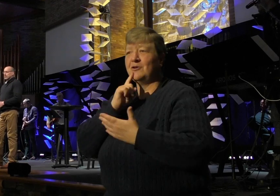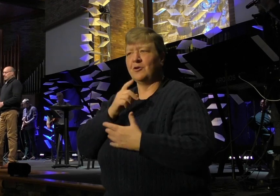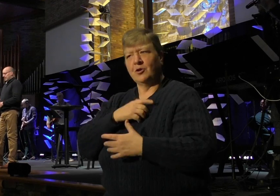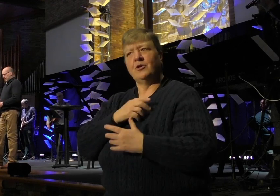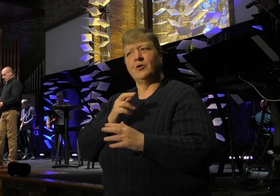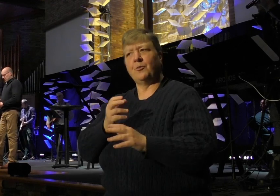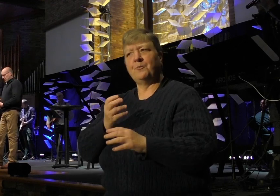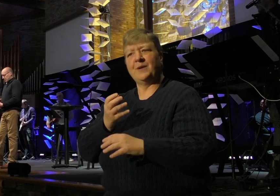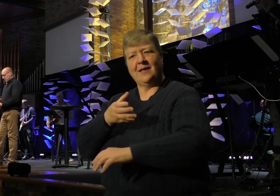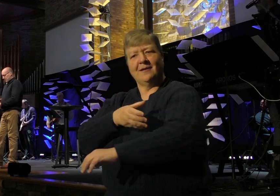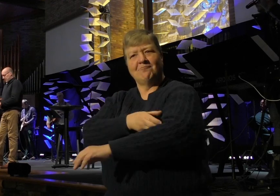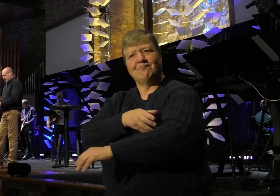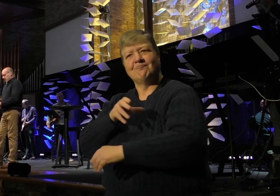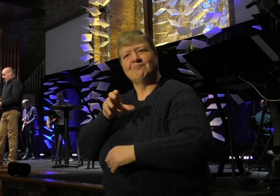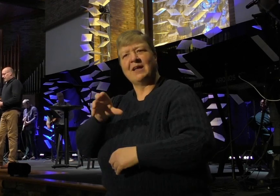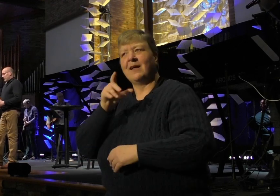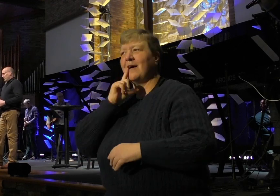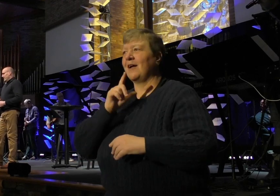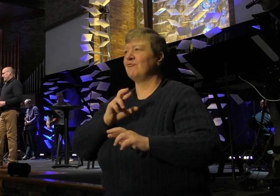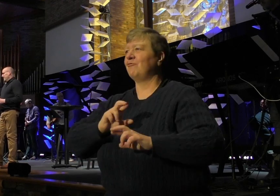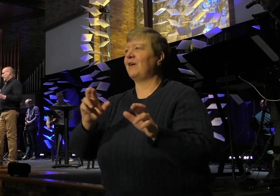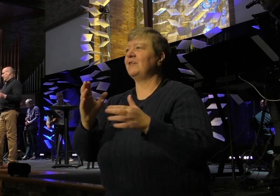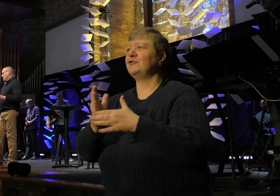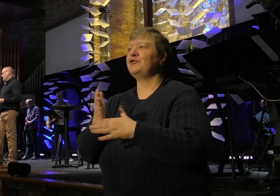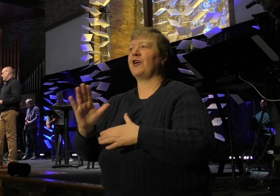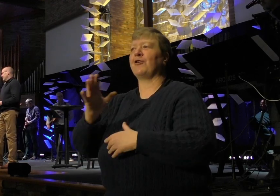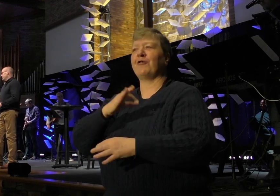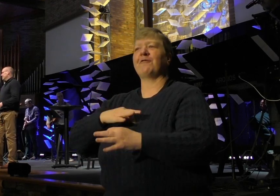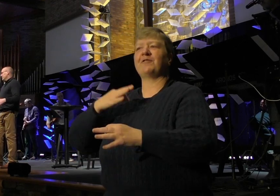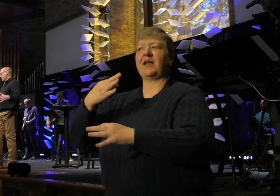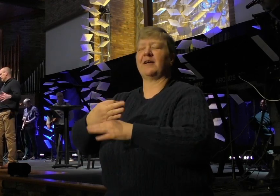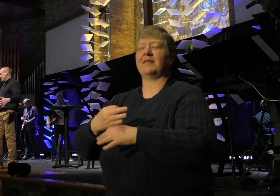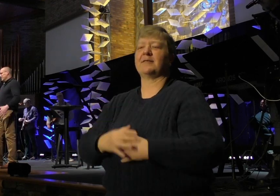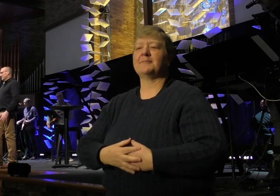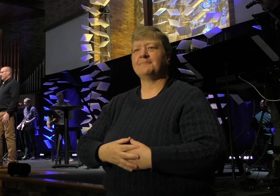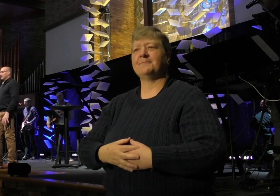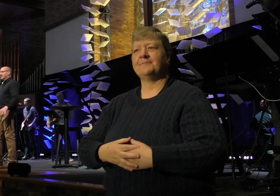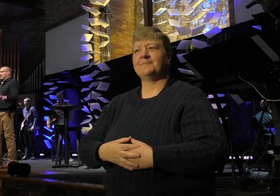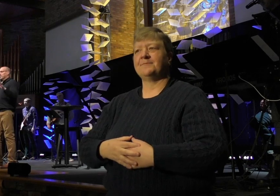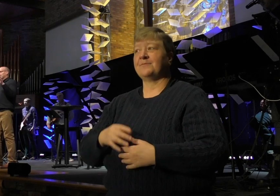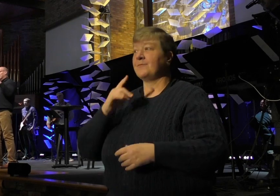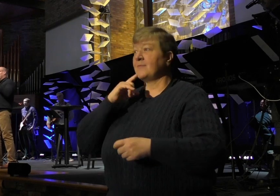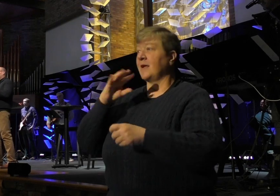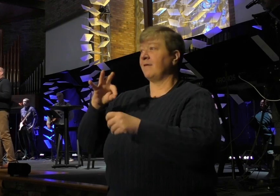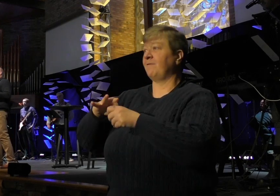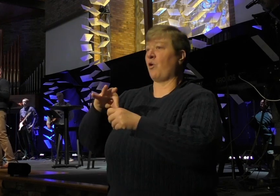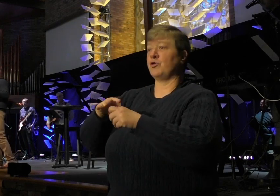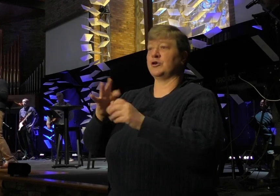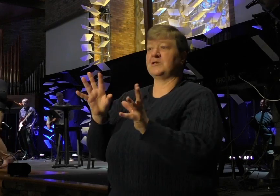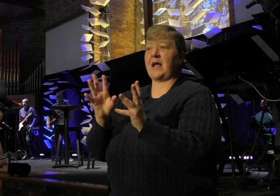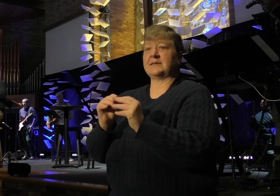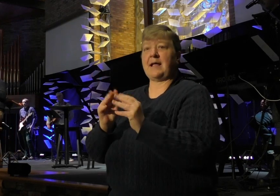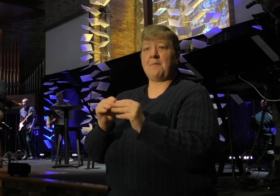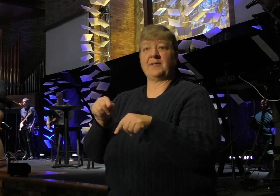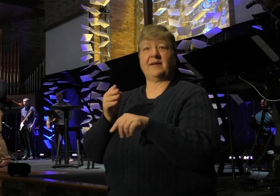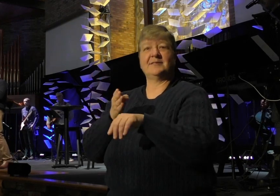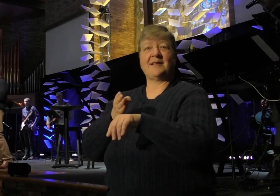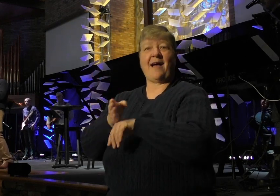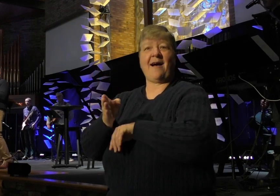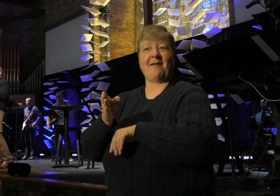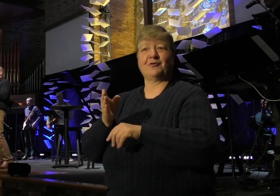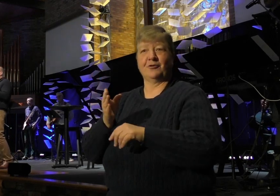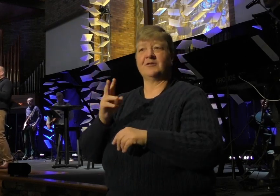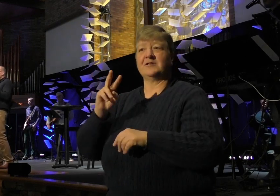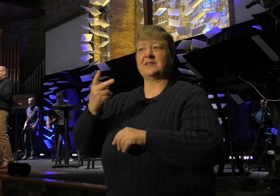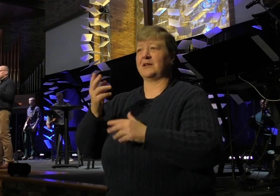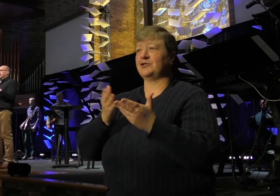more comfortable sharing your faith. And then finally, our Voters Assembly is finally here. That's going to be taking place after the late service at 12:30 right